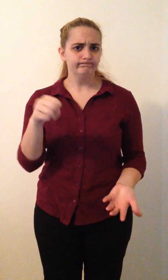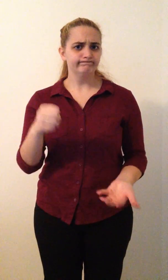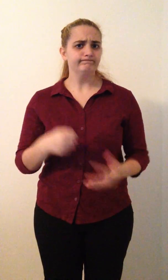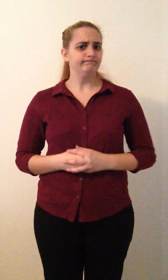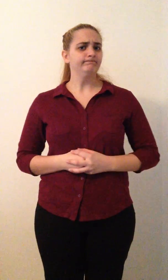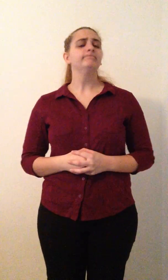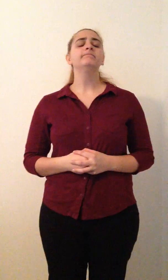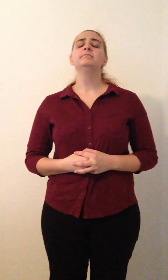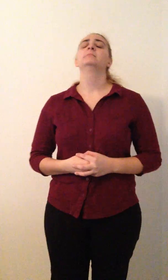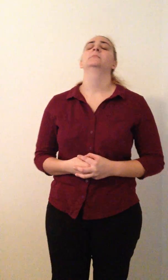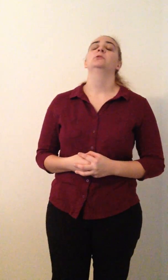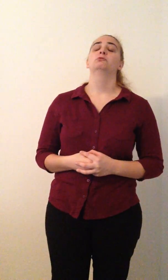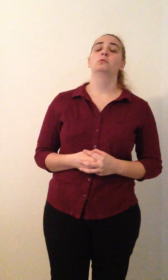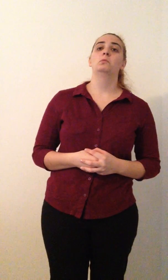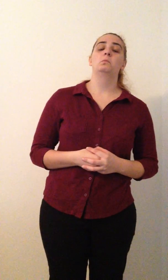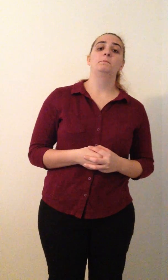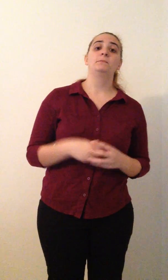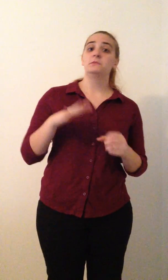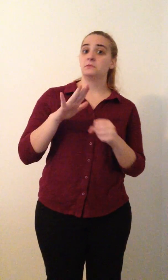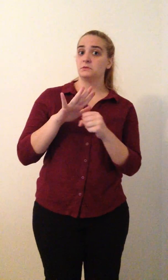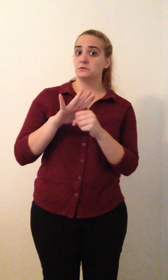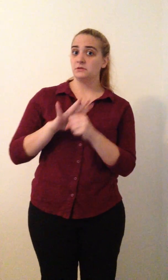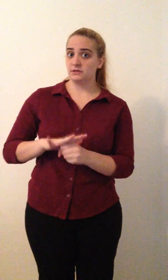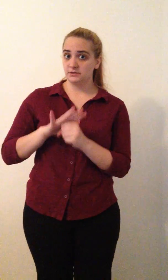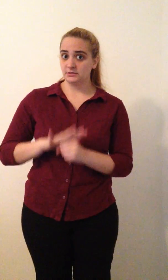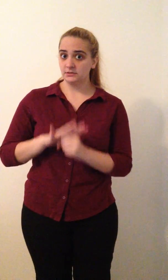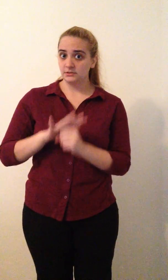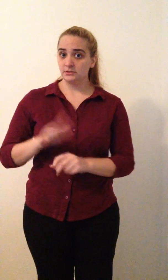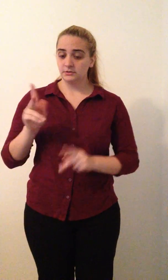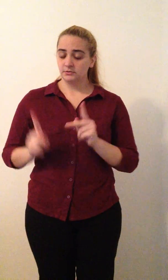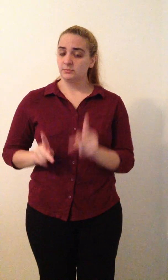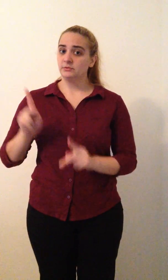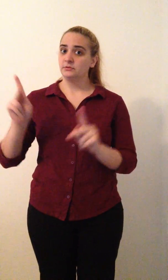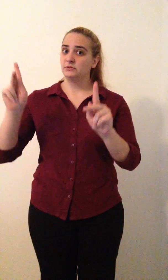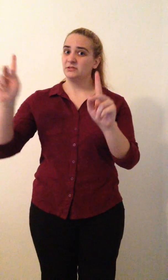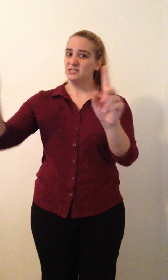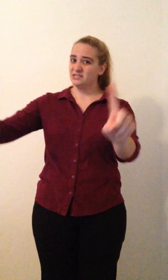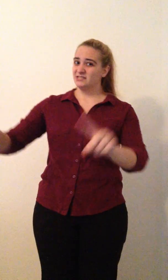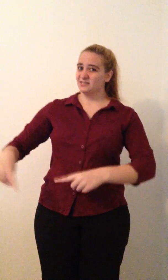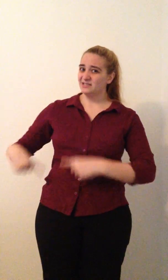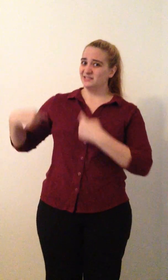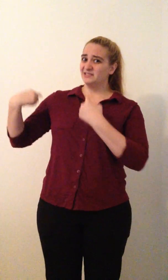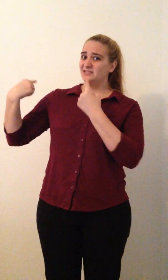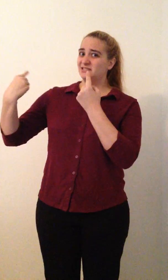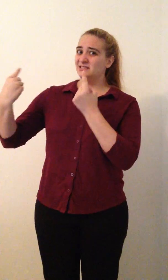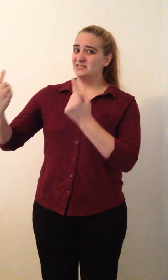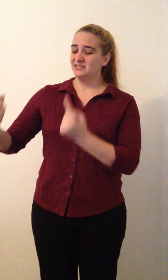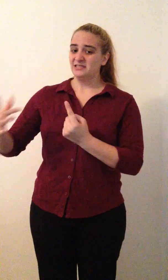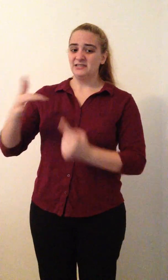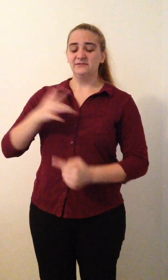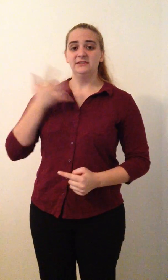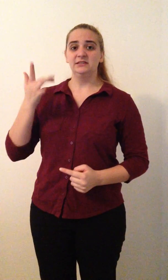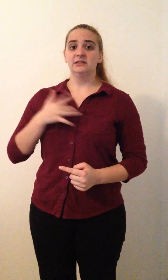the anxious person obviously has felt their whole life like, I'm not good enough